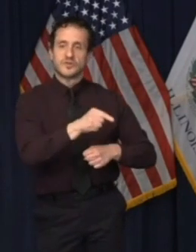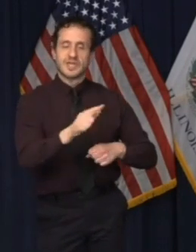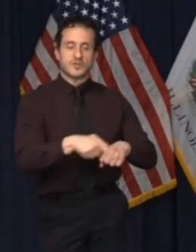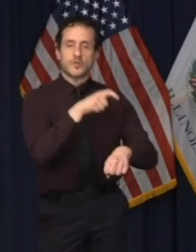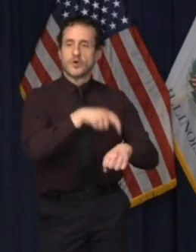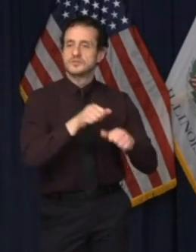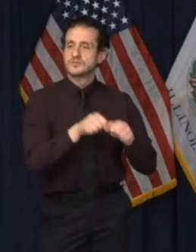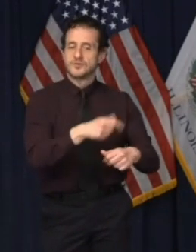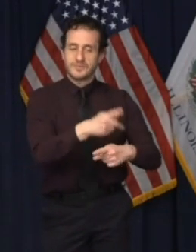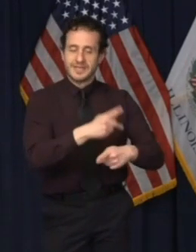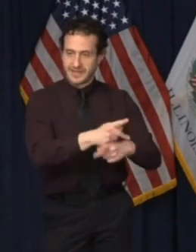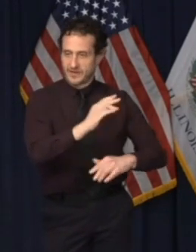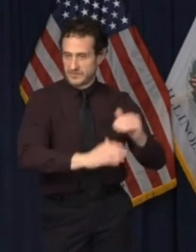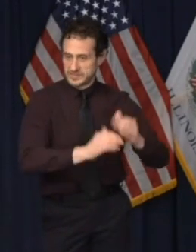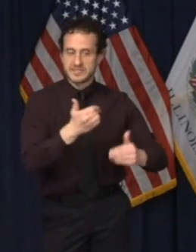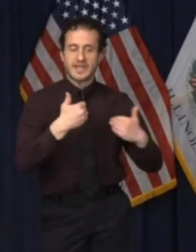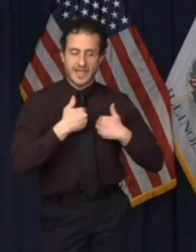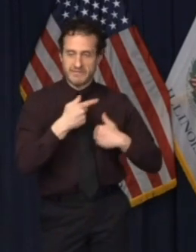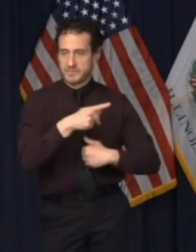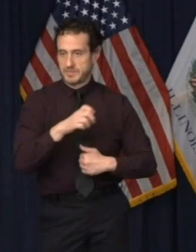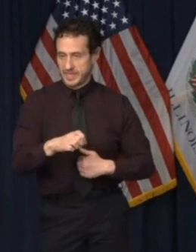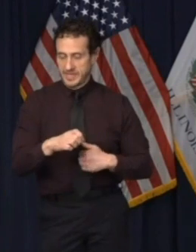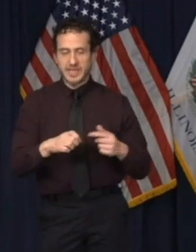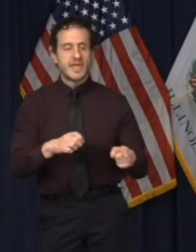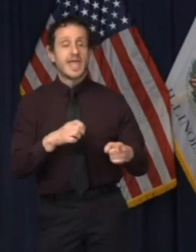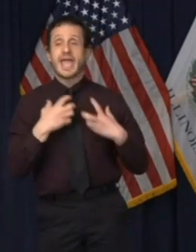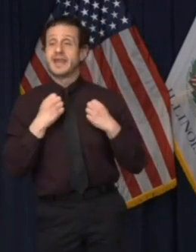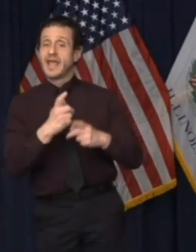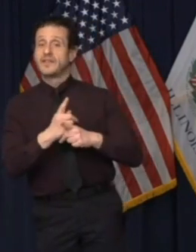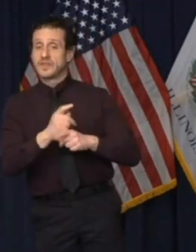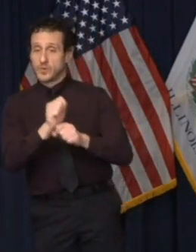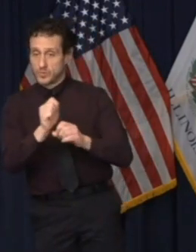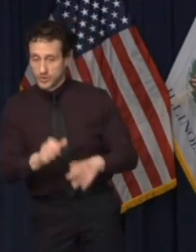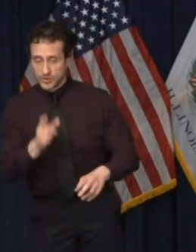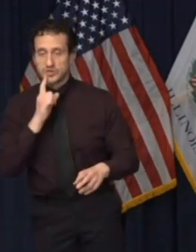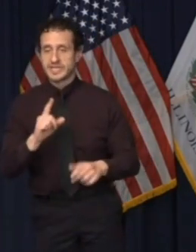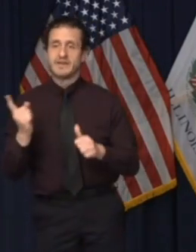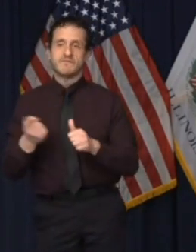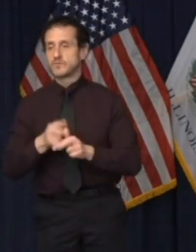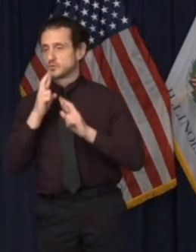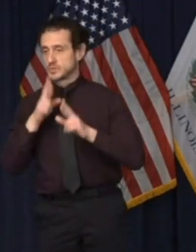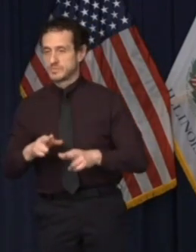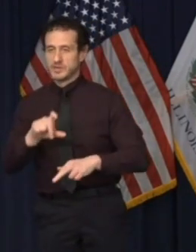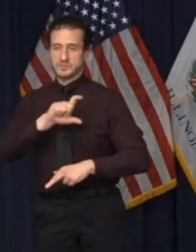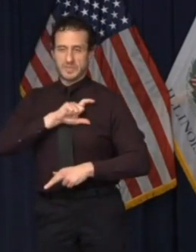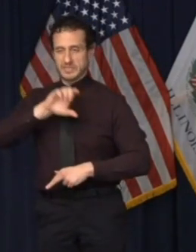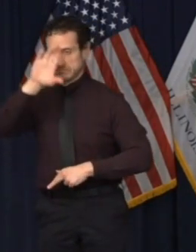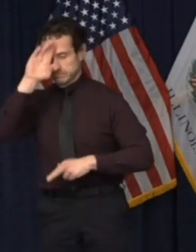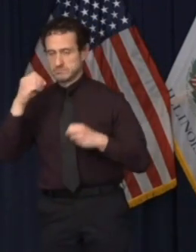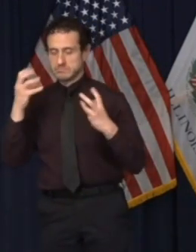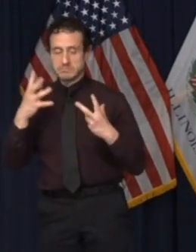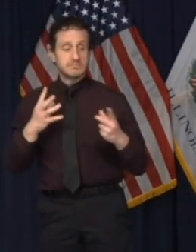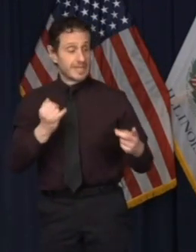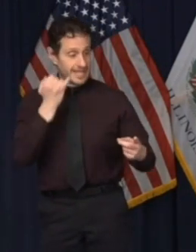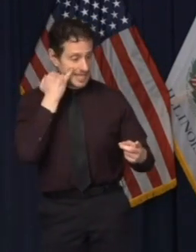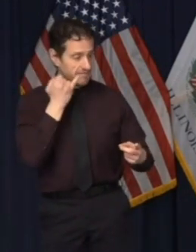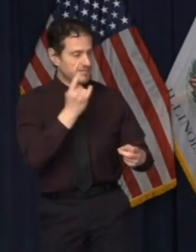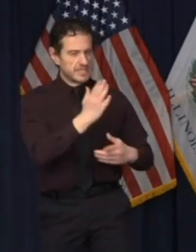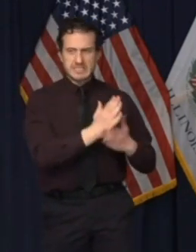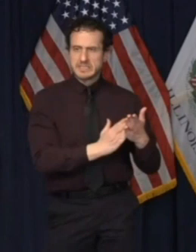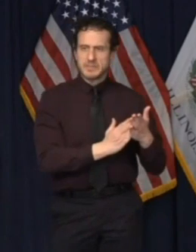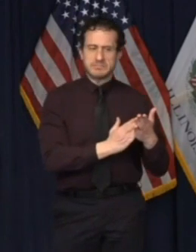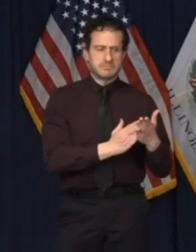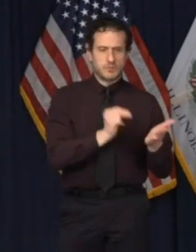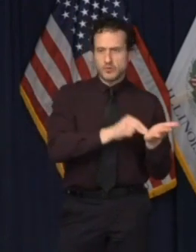healthcare workers and first responders. Long-term care facilities that run low on PPE contact their